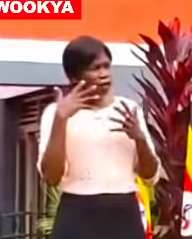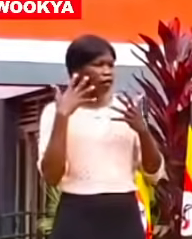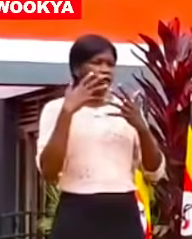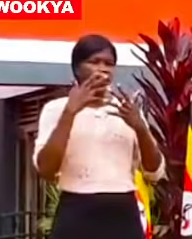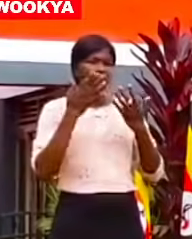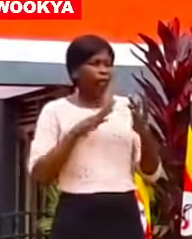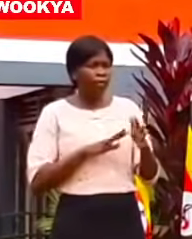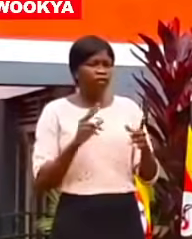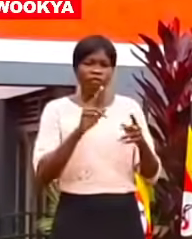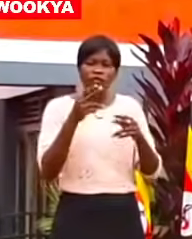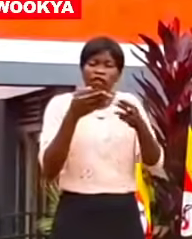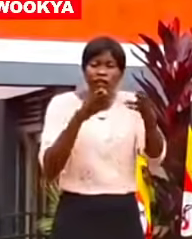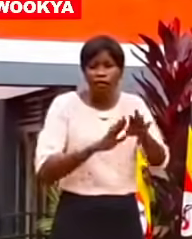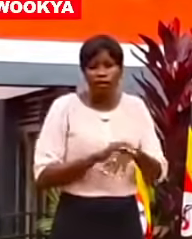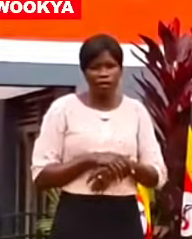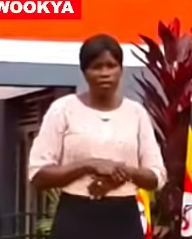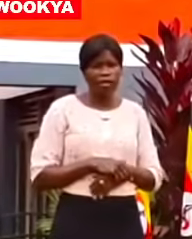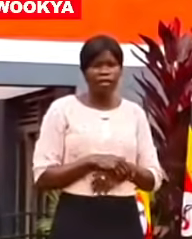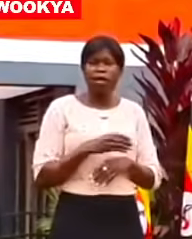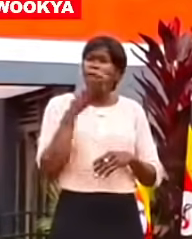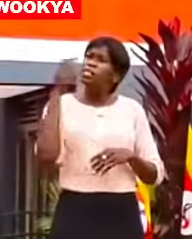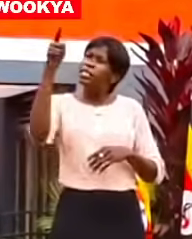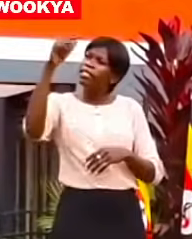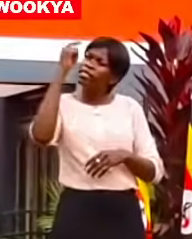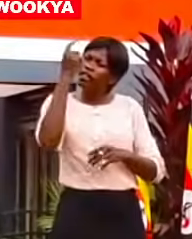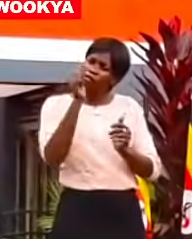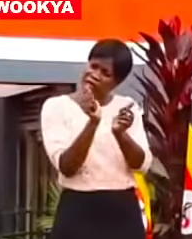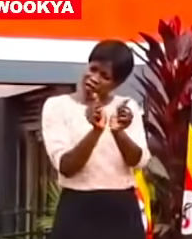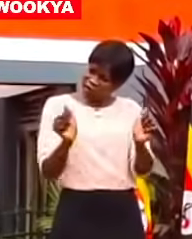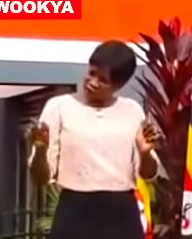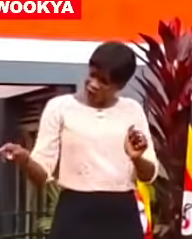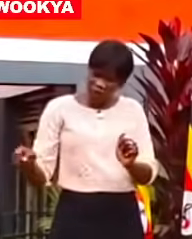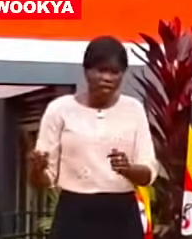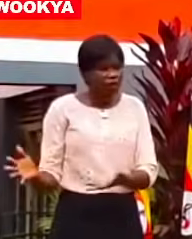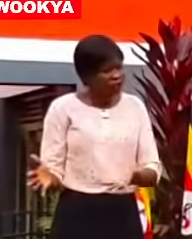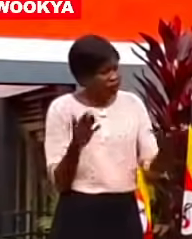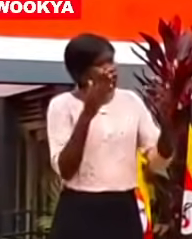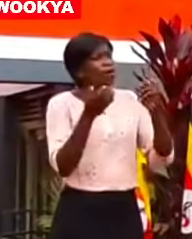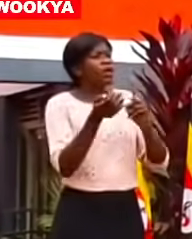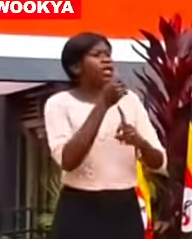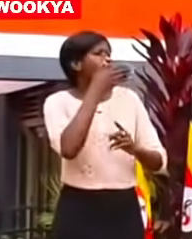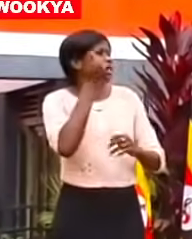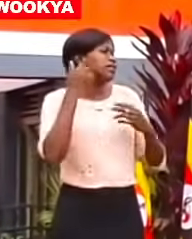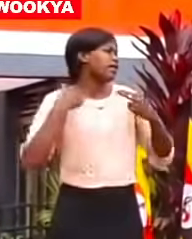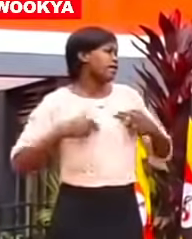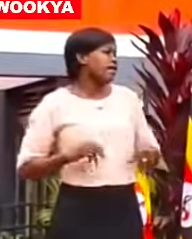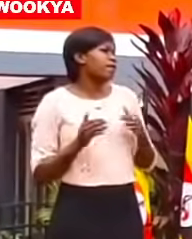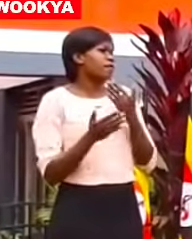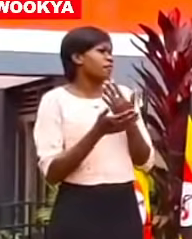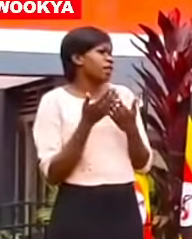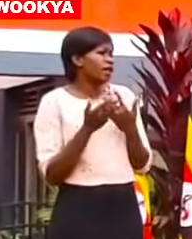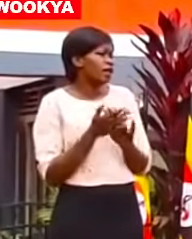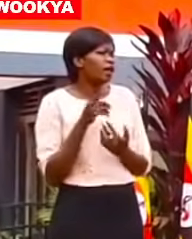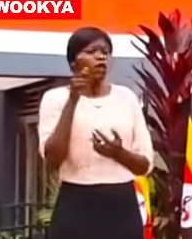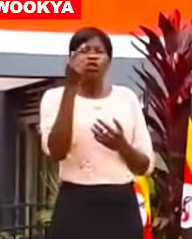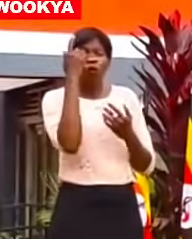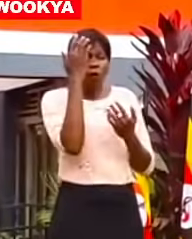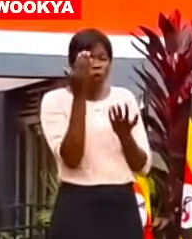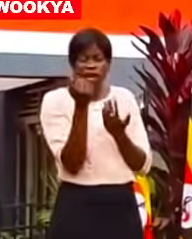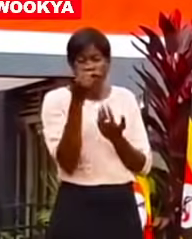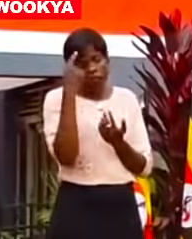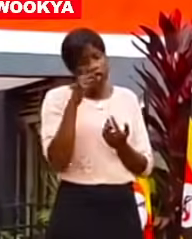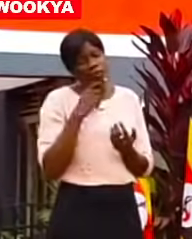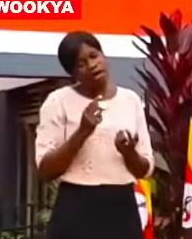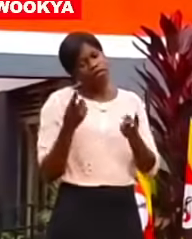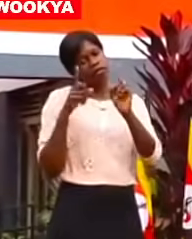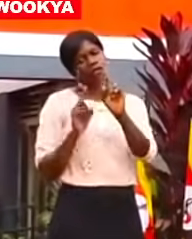why doesn't government want to let him go and access better healthcare? Are they waiting for him to die and then they say, okay, now